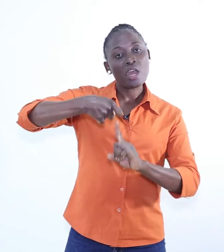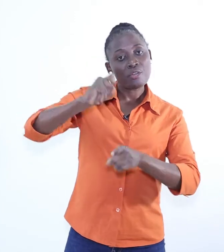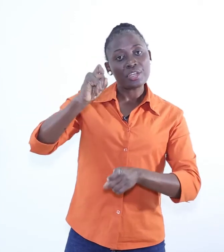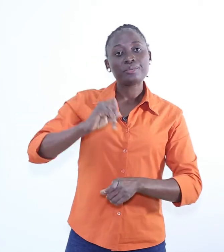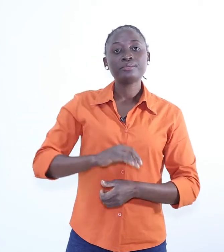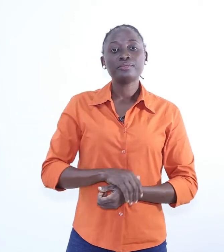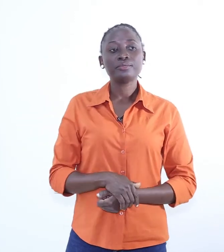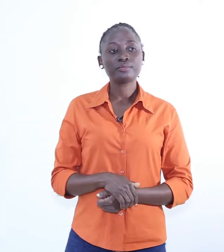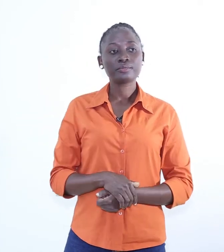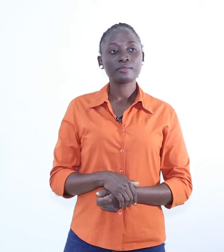January,